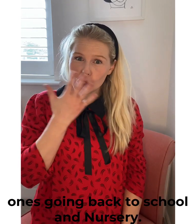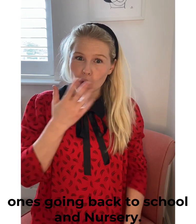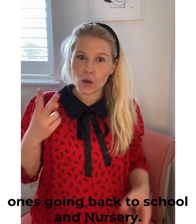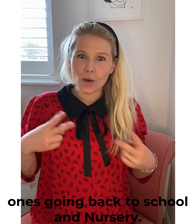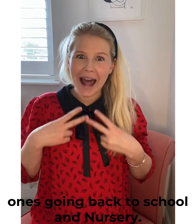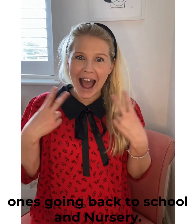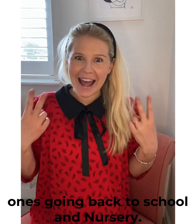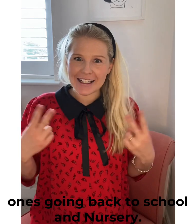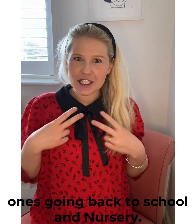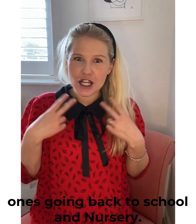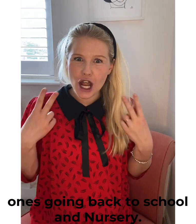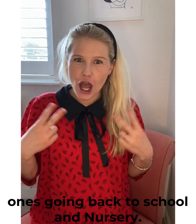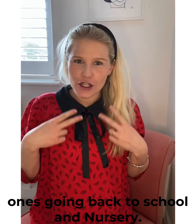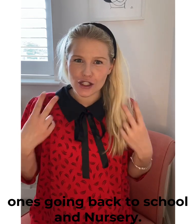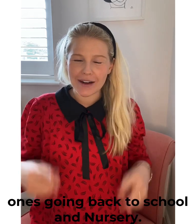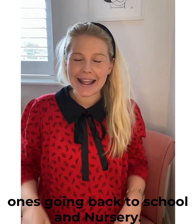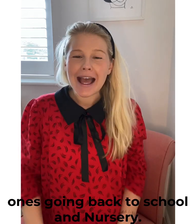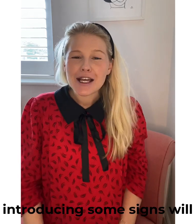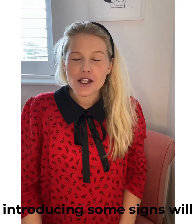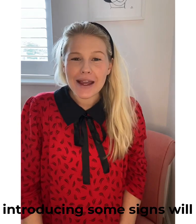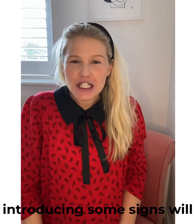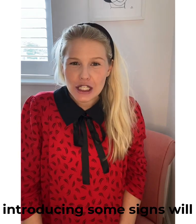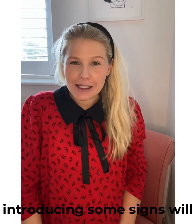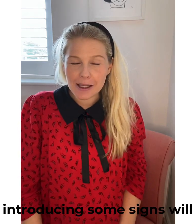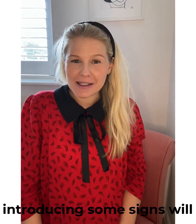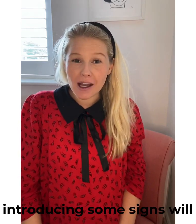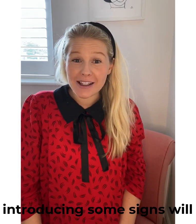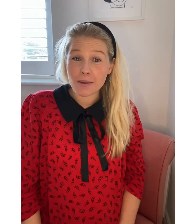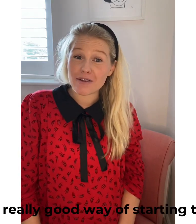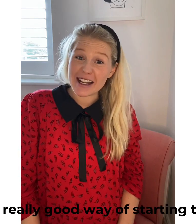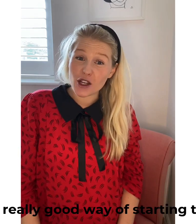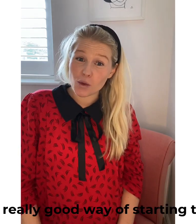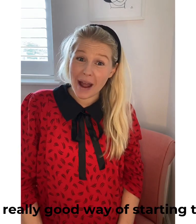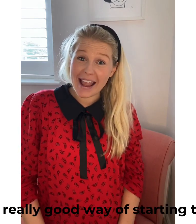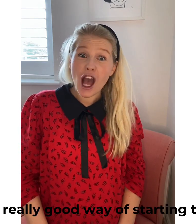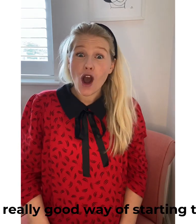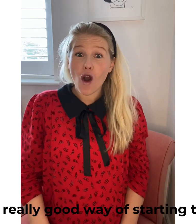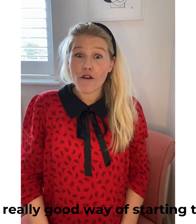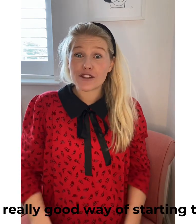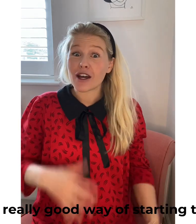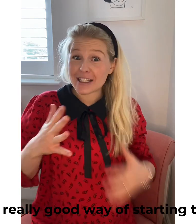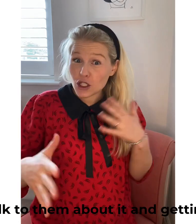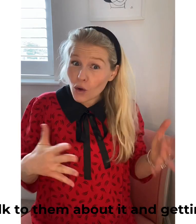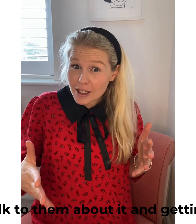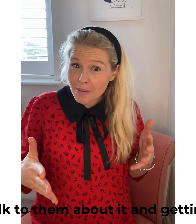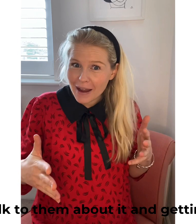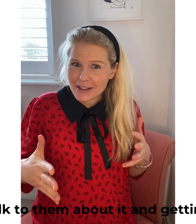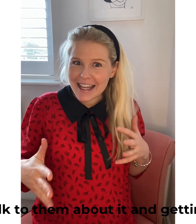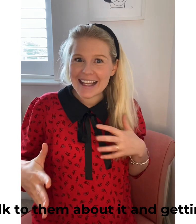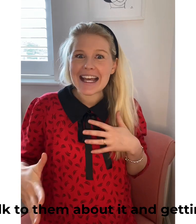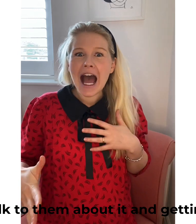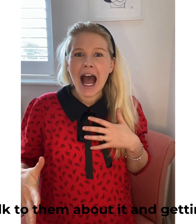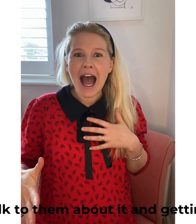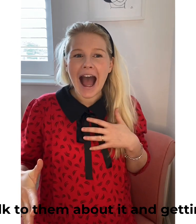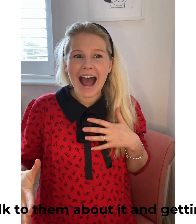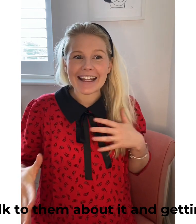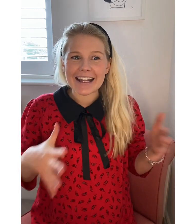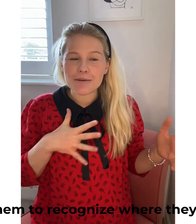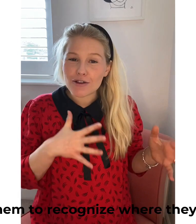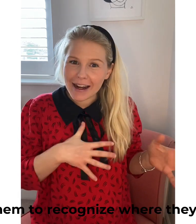school and nursery. So introducing some signs will be a really good way of starting to talk to them about it and getting them to recognise